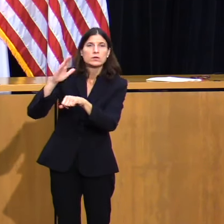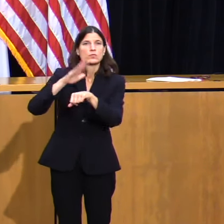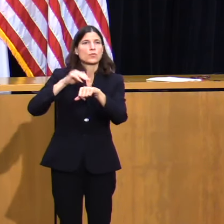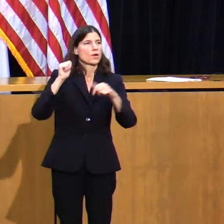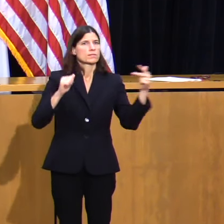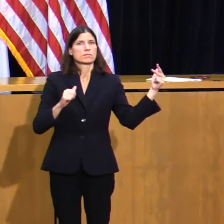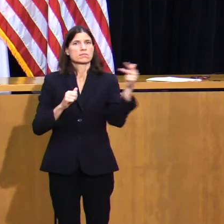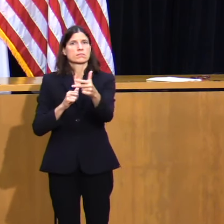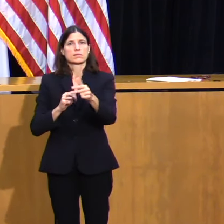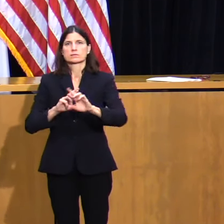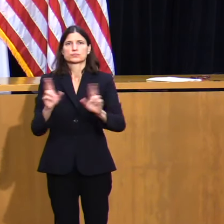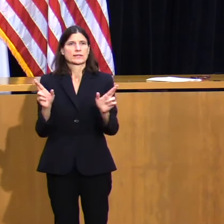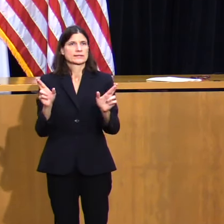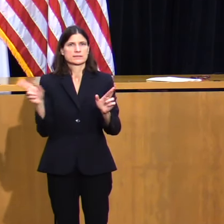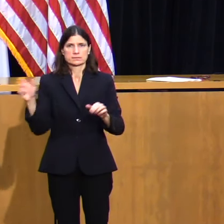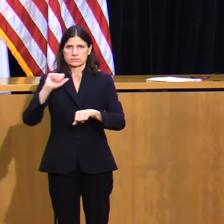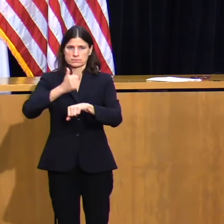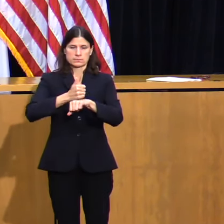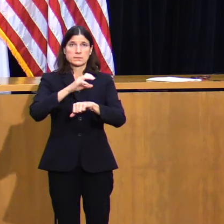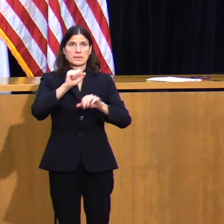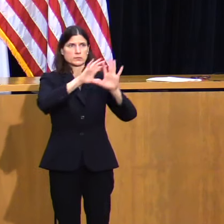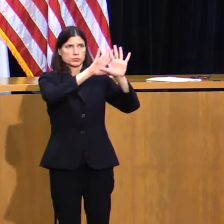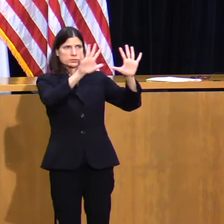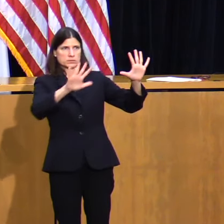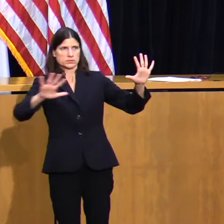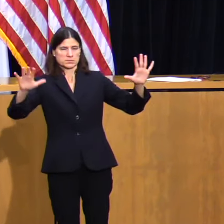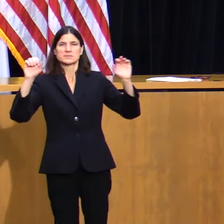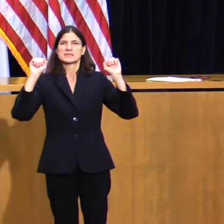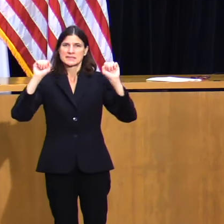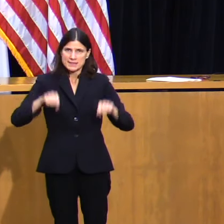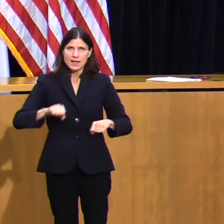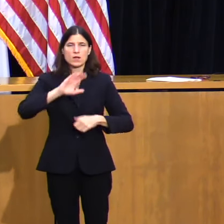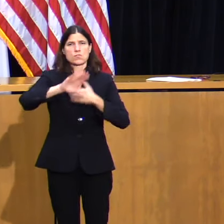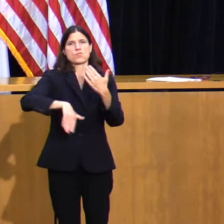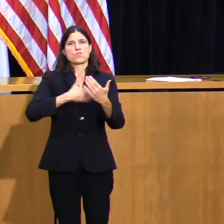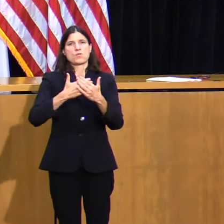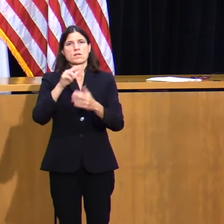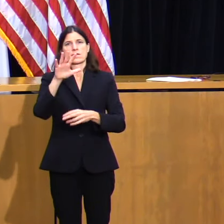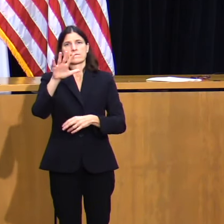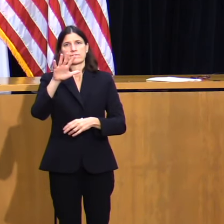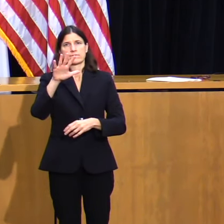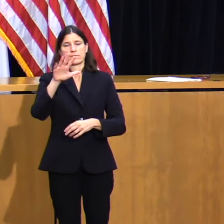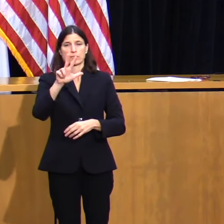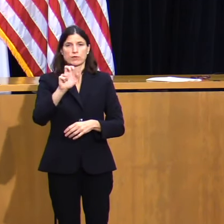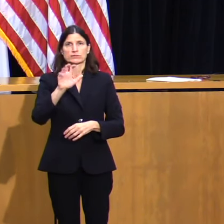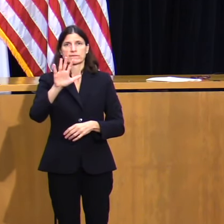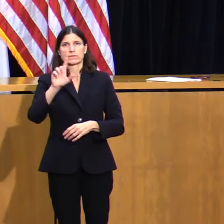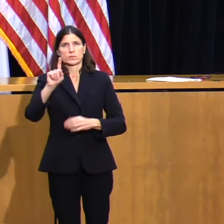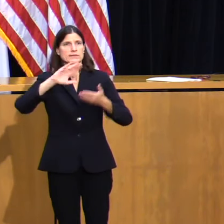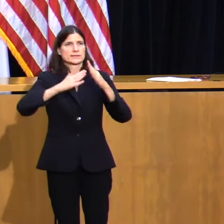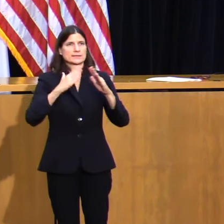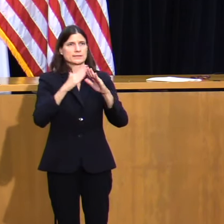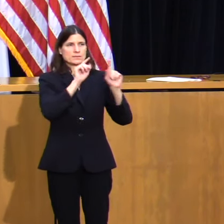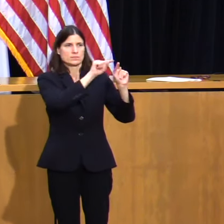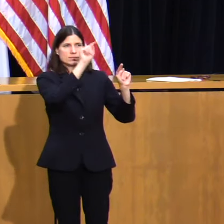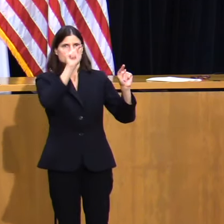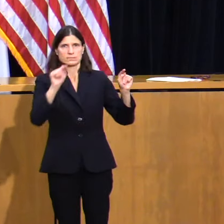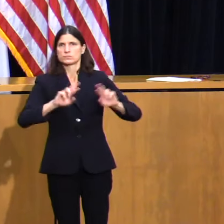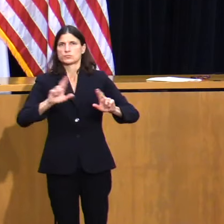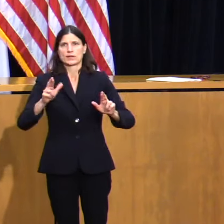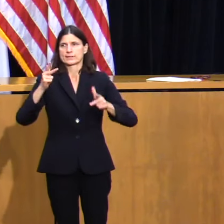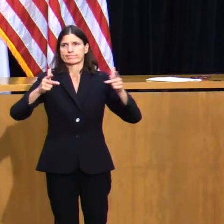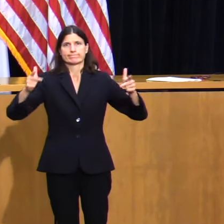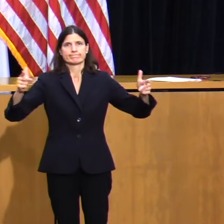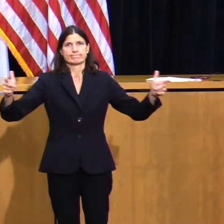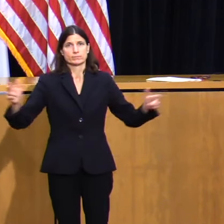statewide mobile response team. The RFR is active right now, and there's been a lot of interest, just like when we tested it out on the